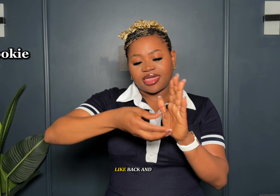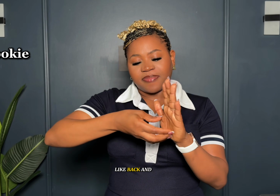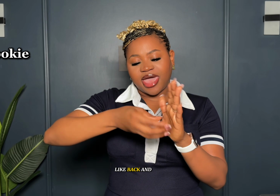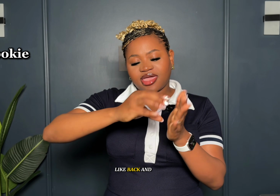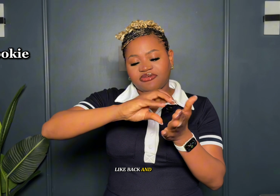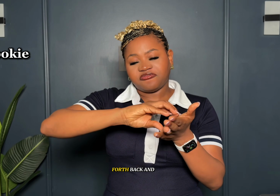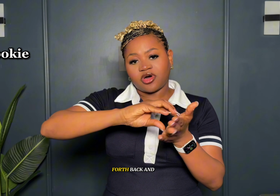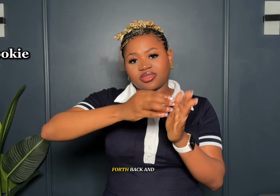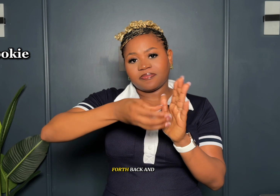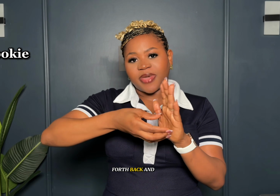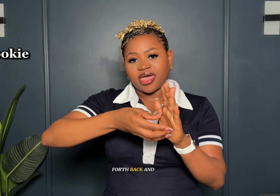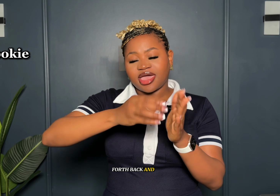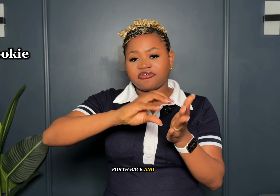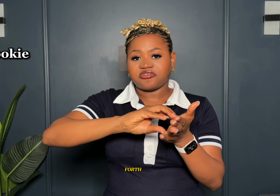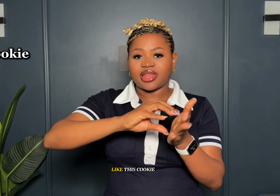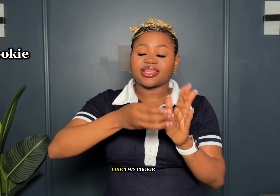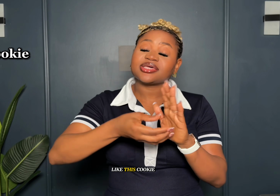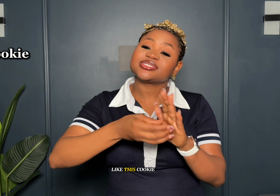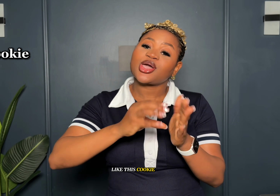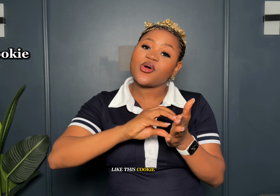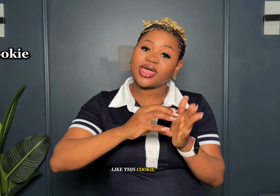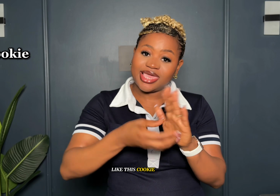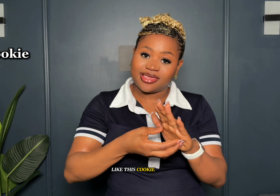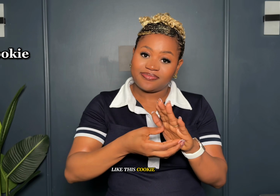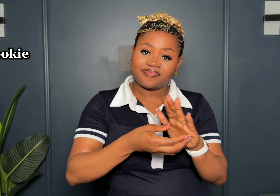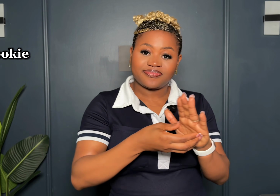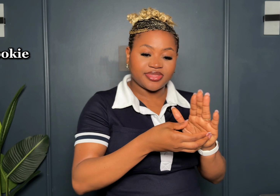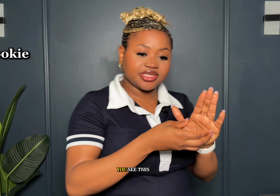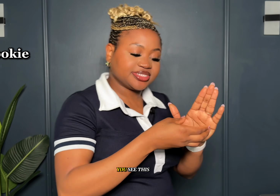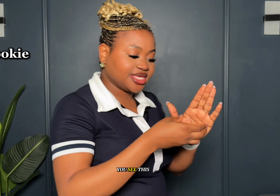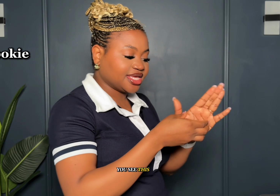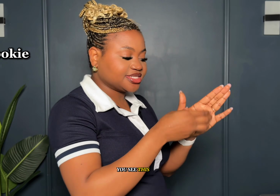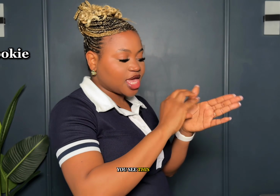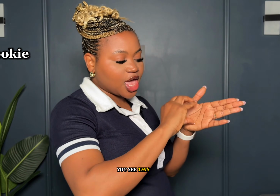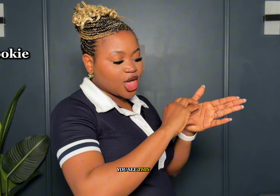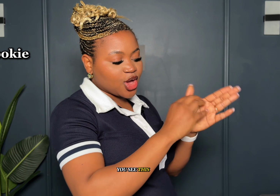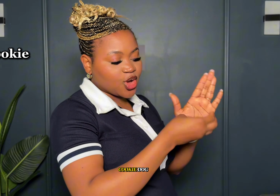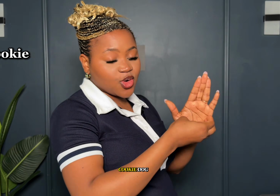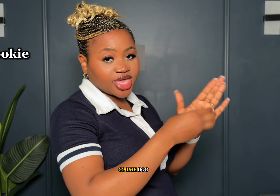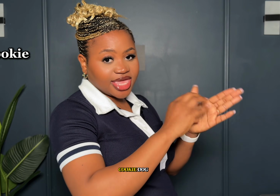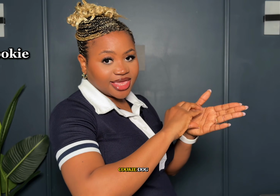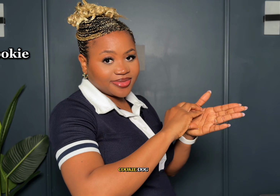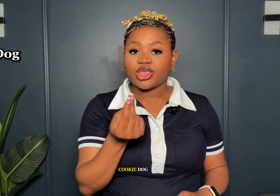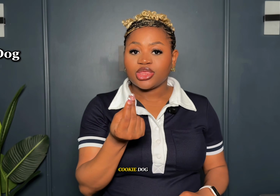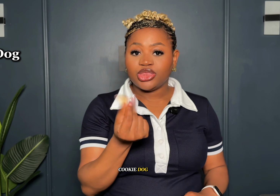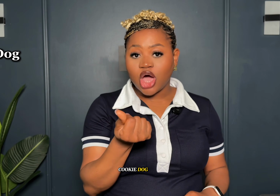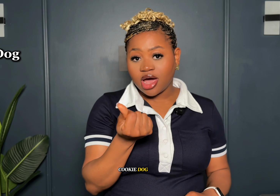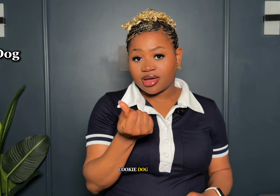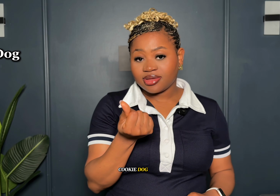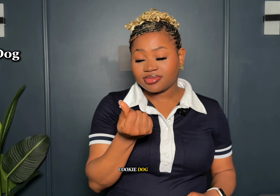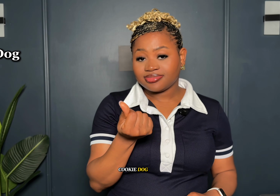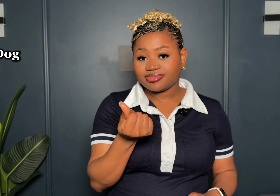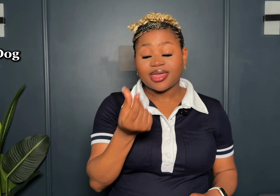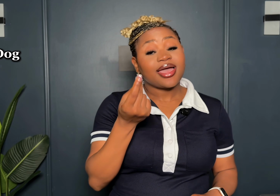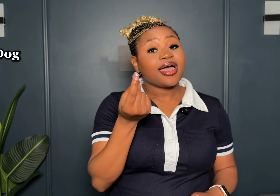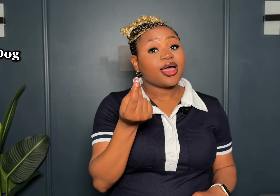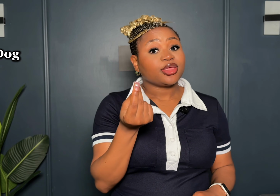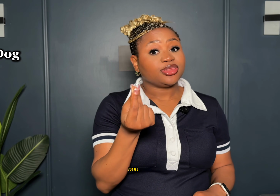back and forth like this, cookie. You see this? Cookie. Dog.